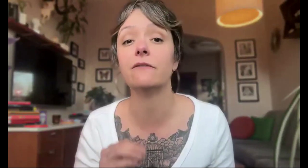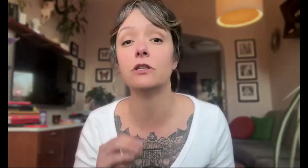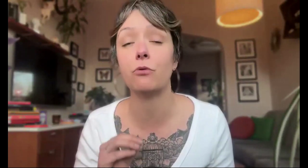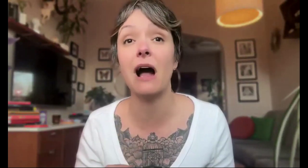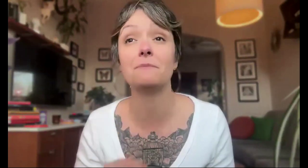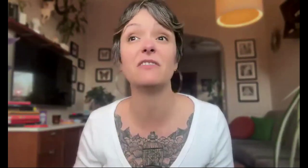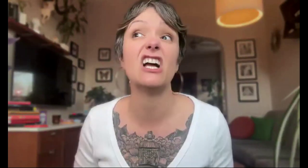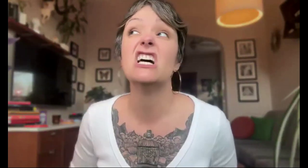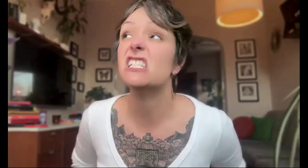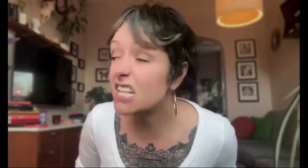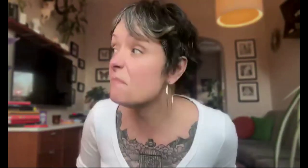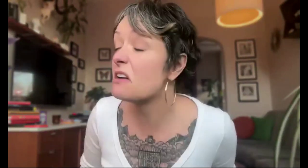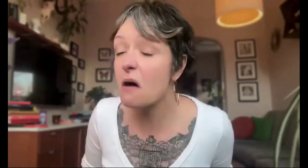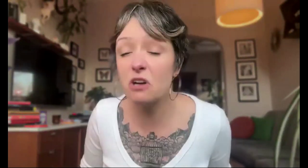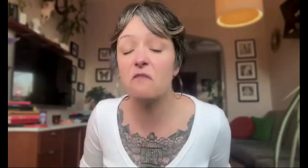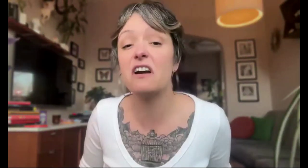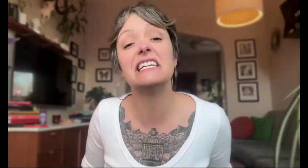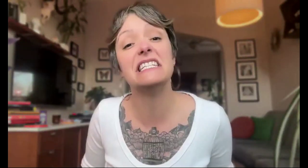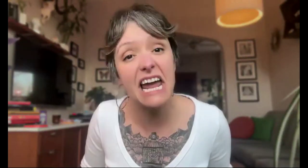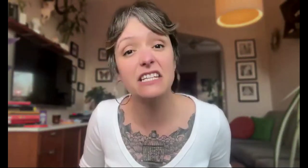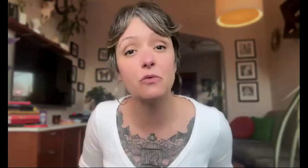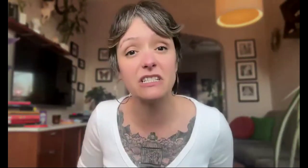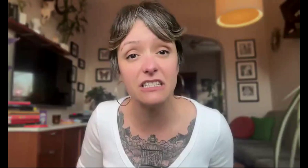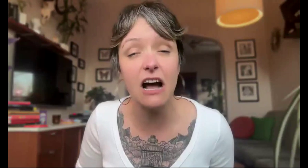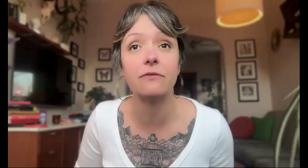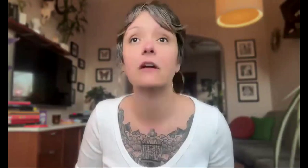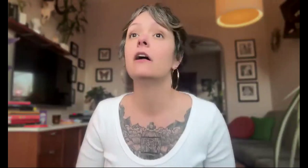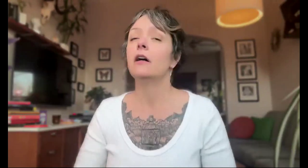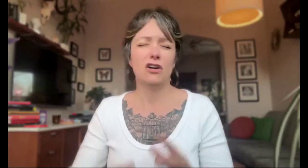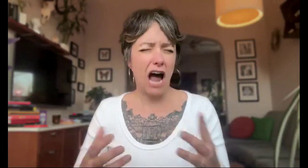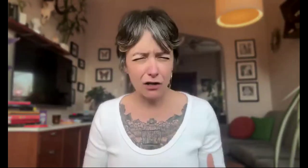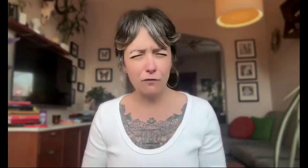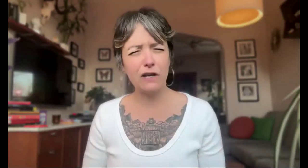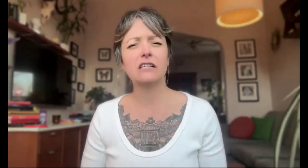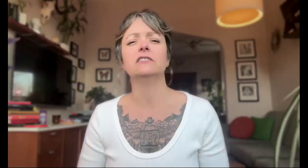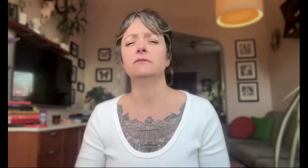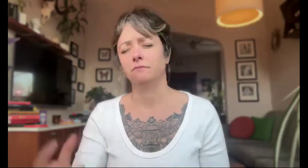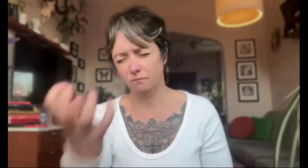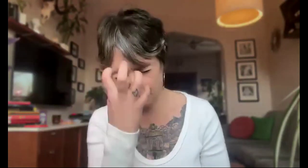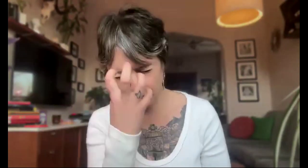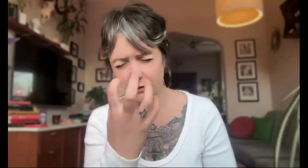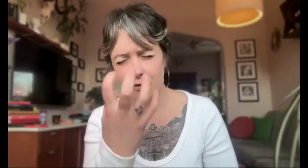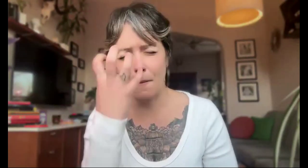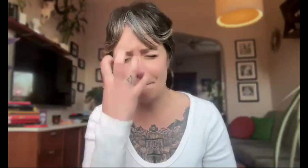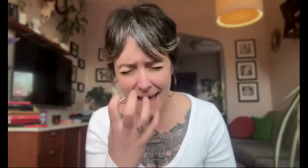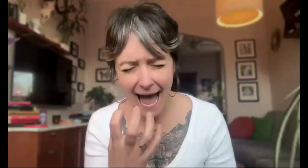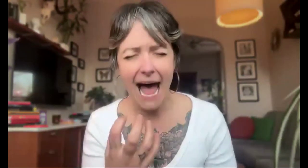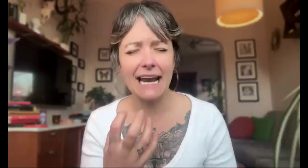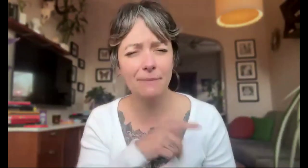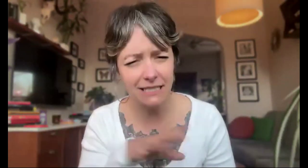give those prompts of like, somebody comes over and takes your stuff, how do you feel? You are mad. Let me see